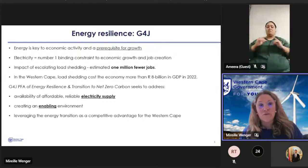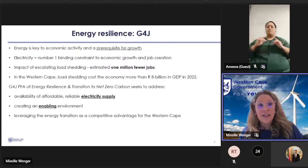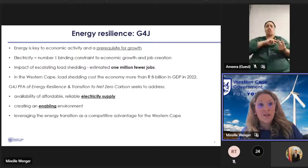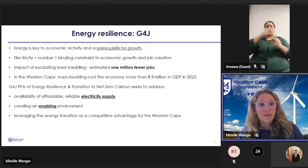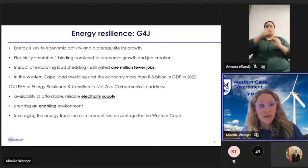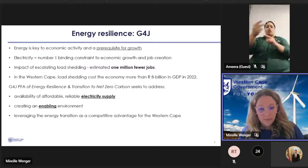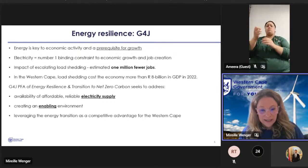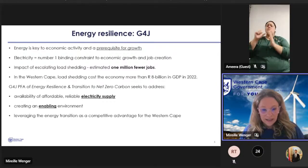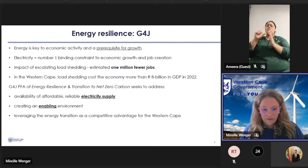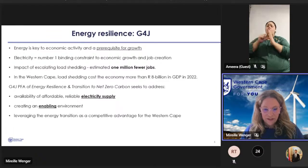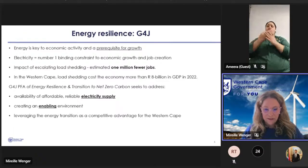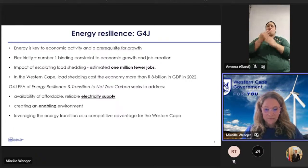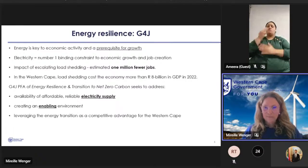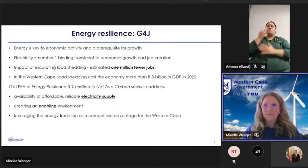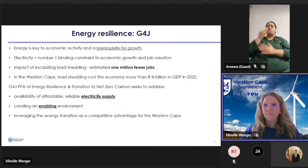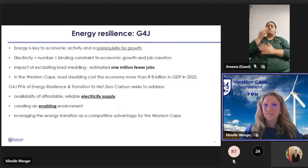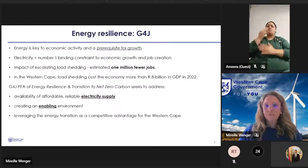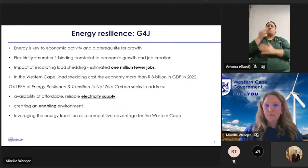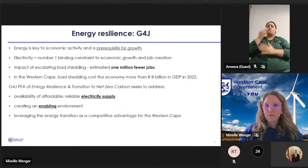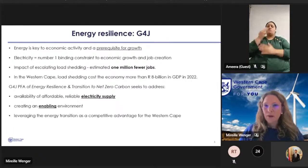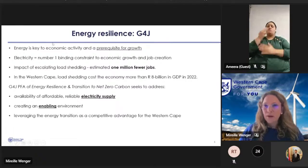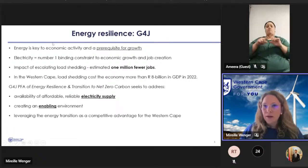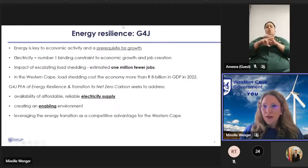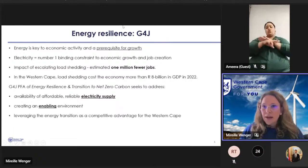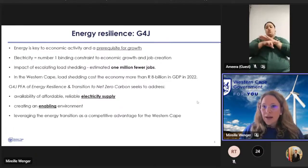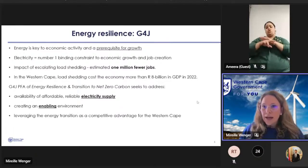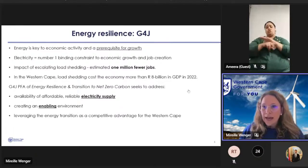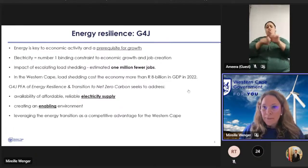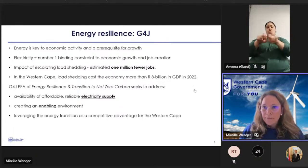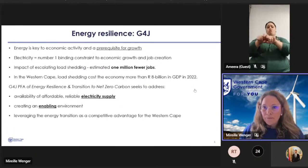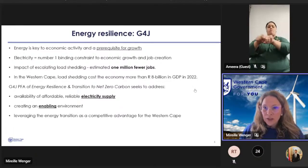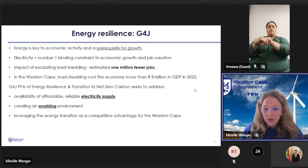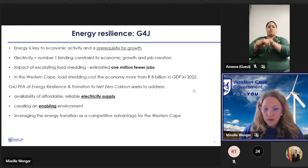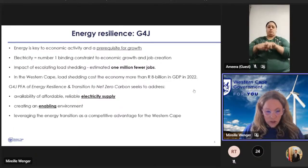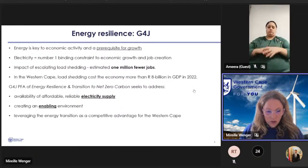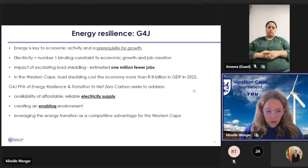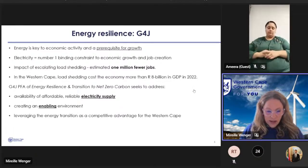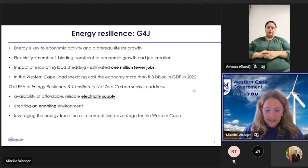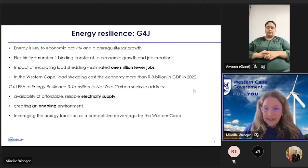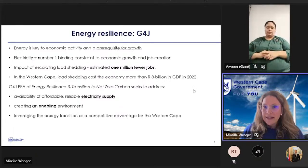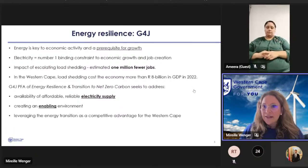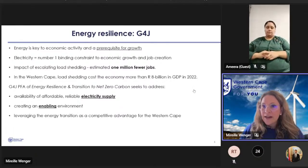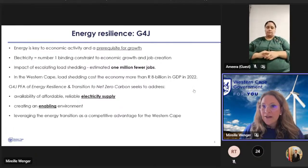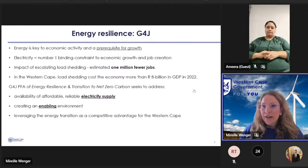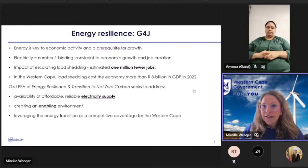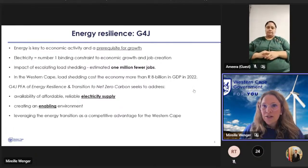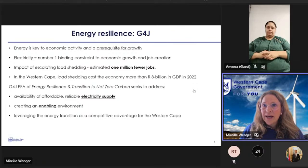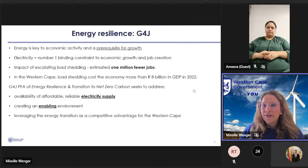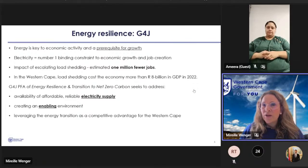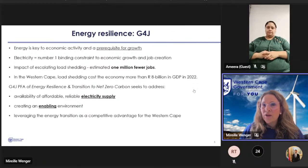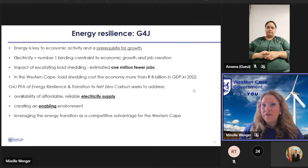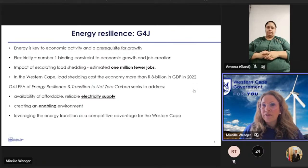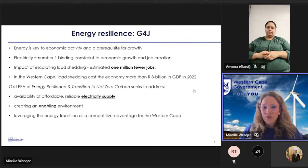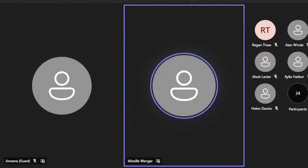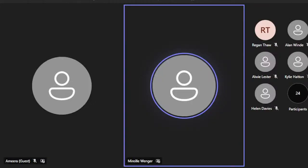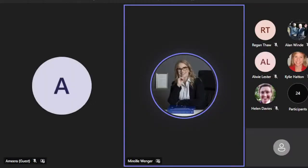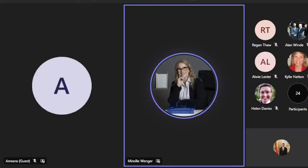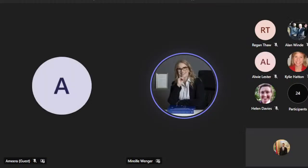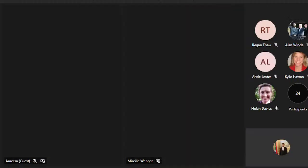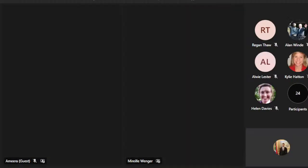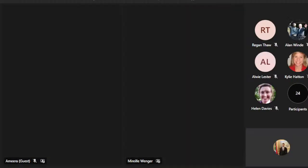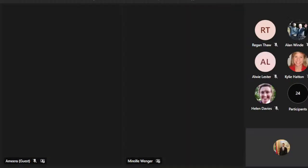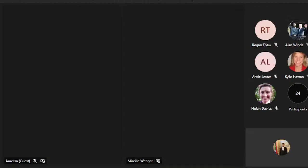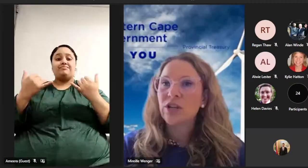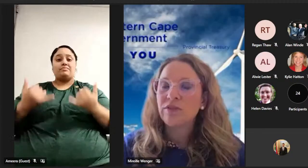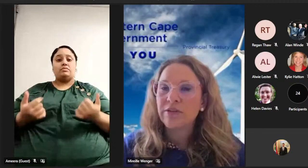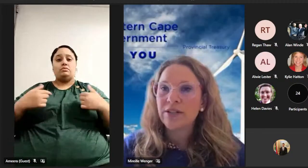and also for regional competitiveness. So I'd now like to hand over to